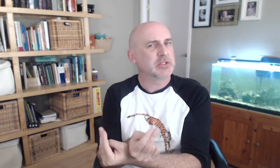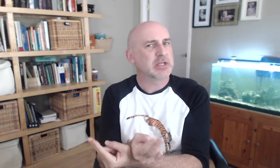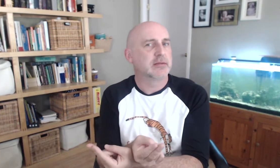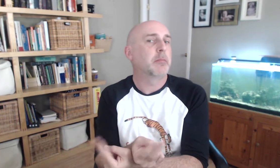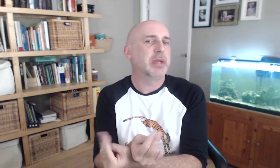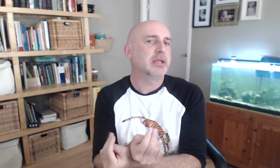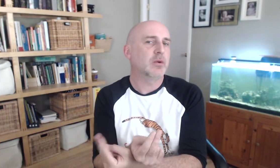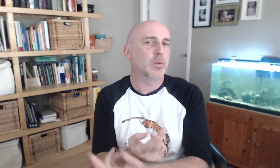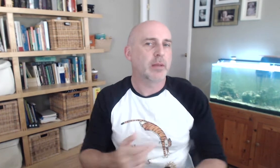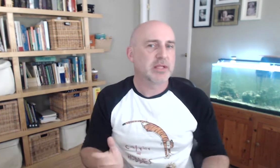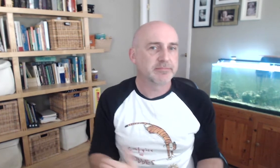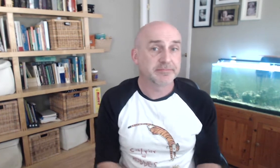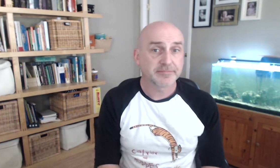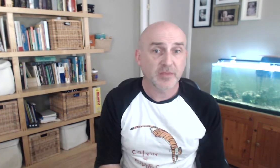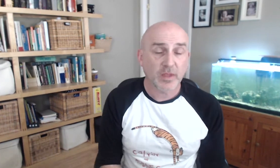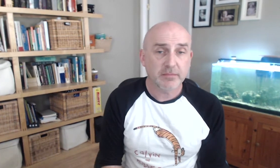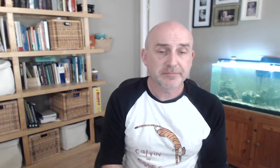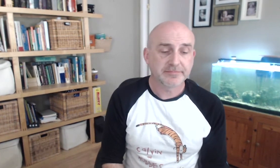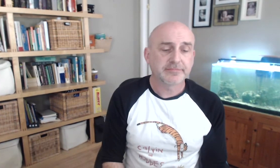it. Bunny or rabbit. Okay?